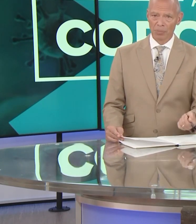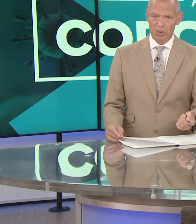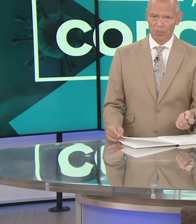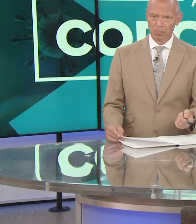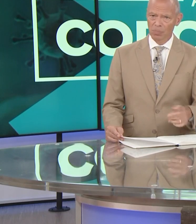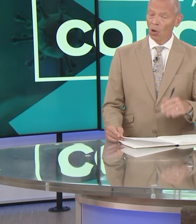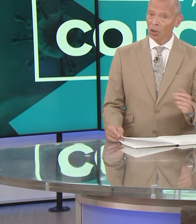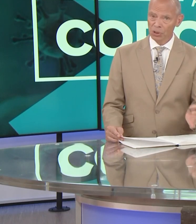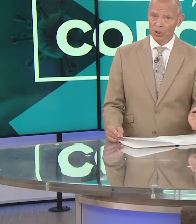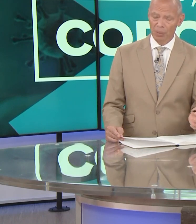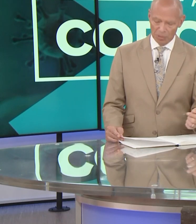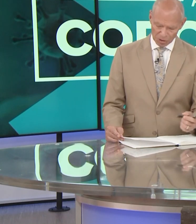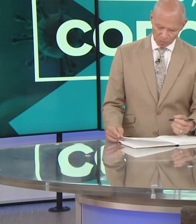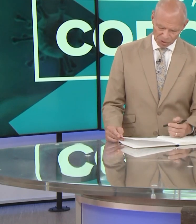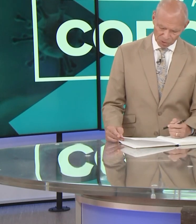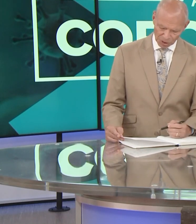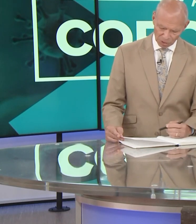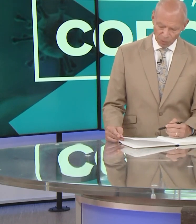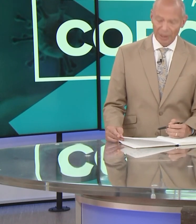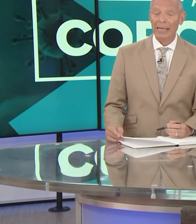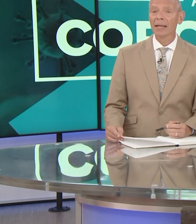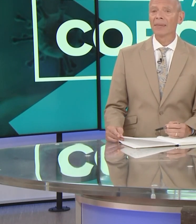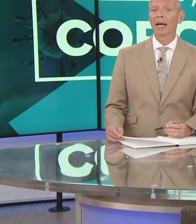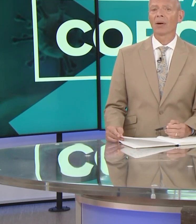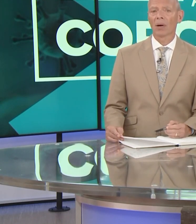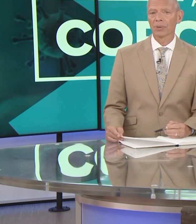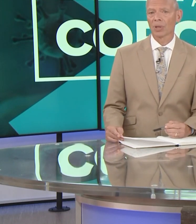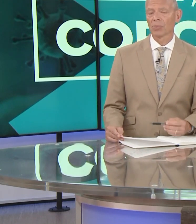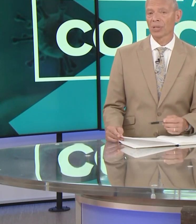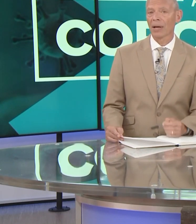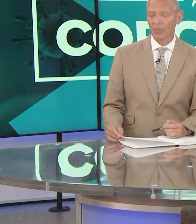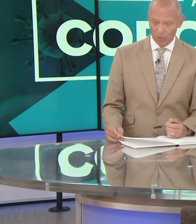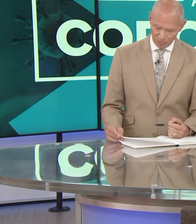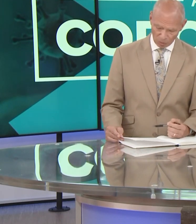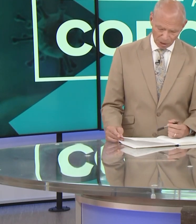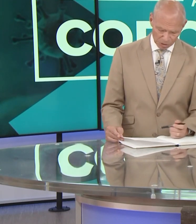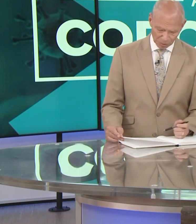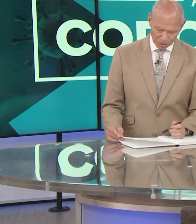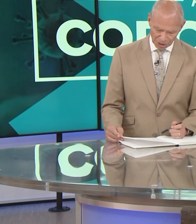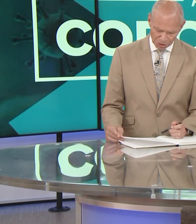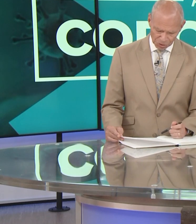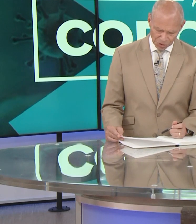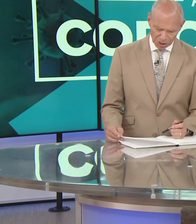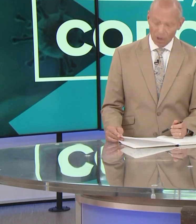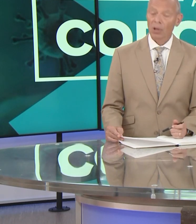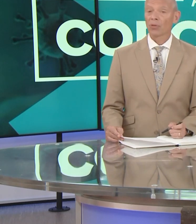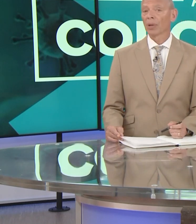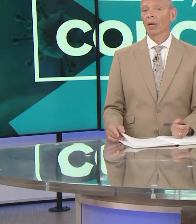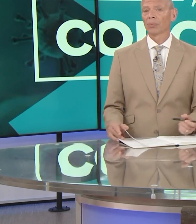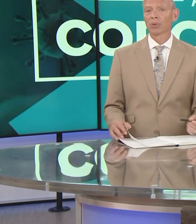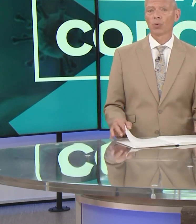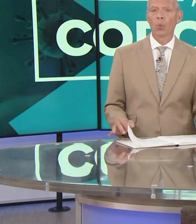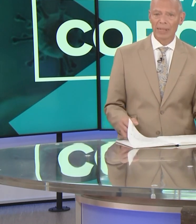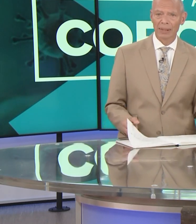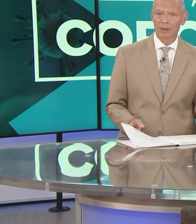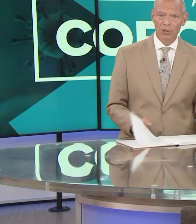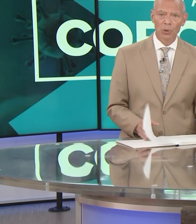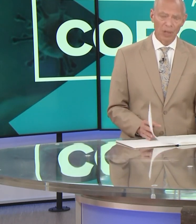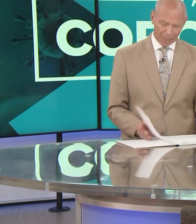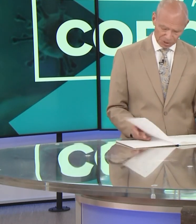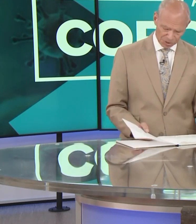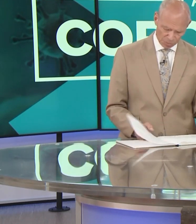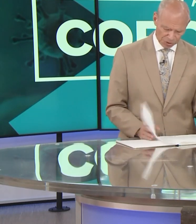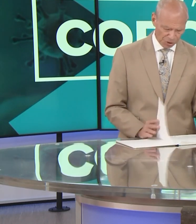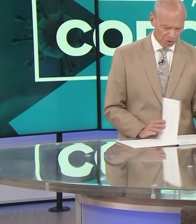of optimism, cautious optimism associated with it, in that Arkansas was down 34 hospitalizations, 320